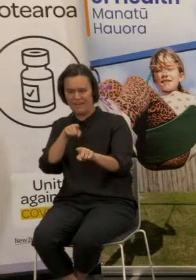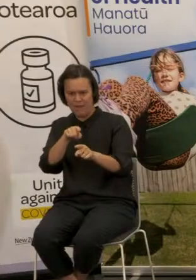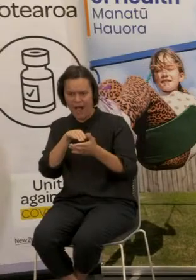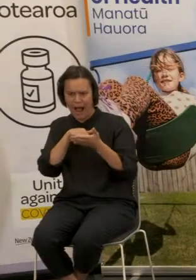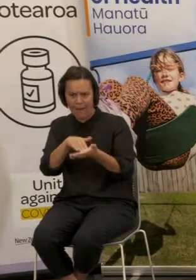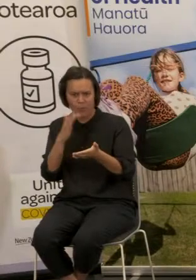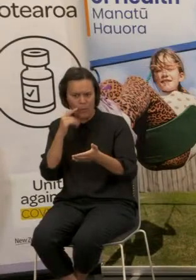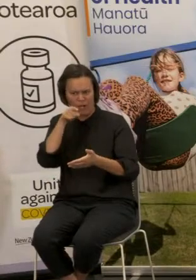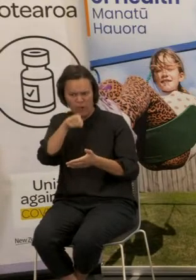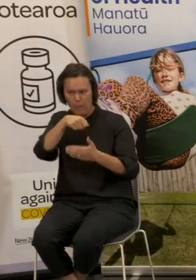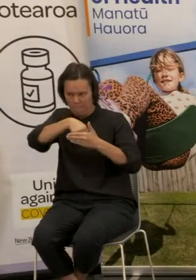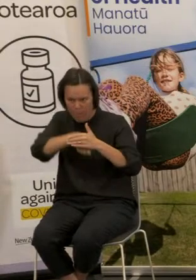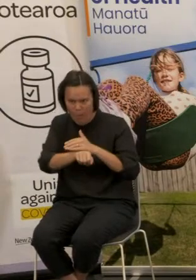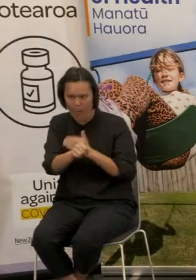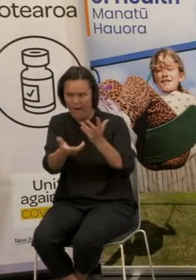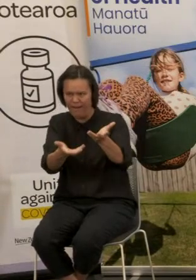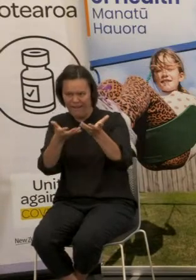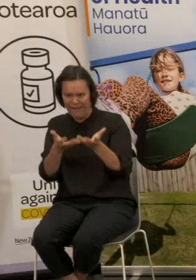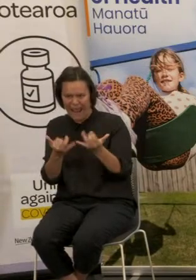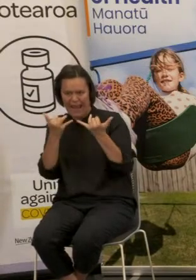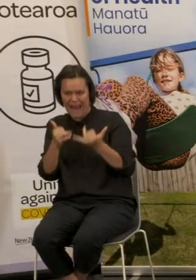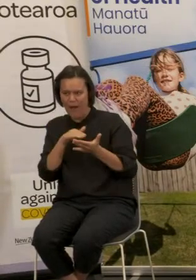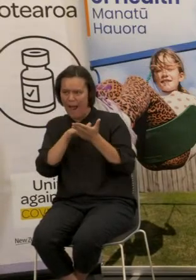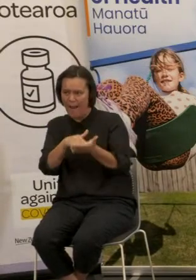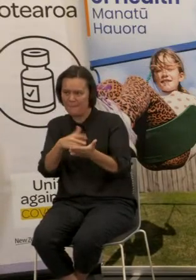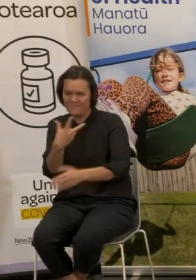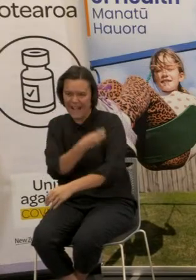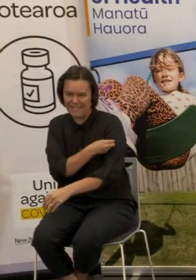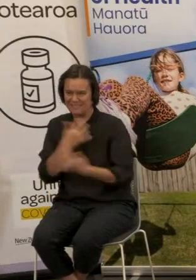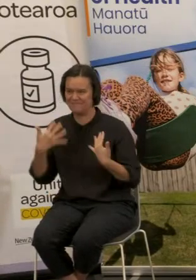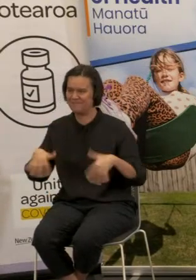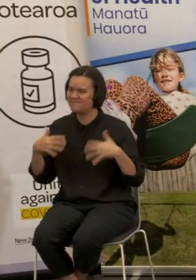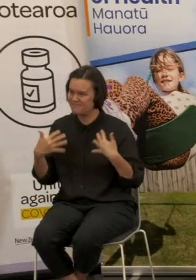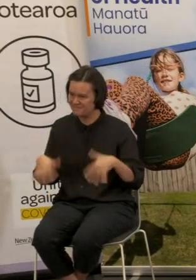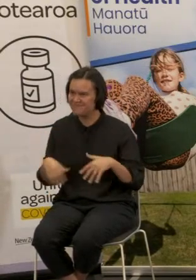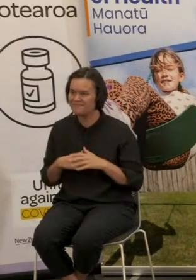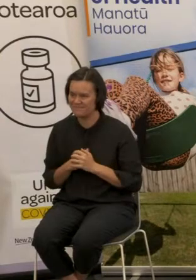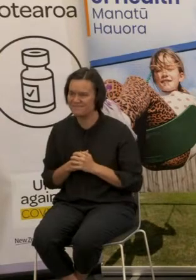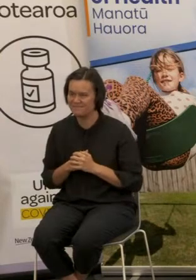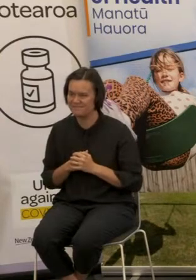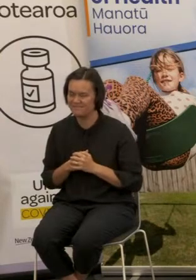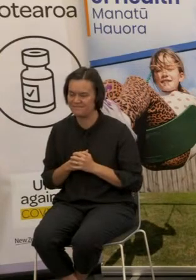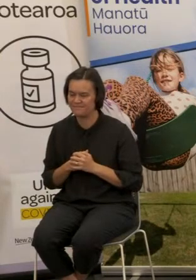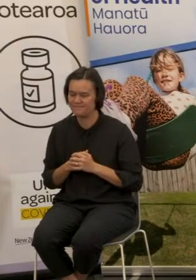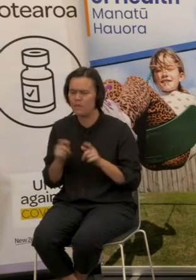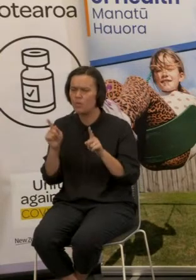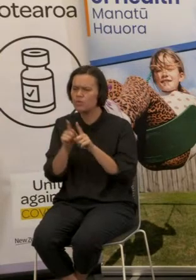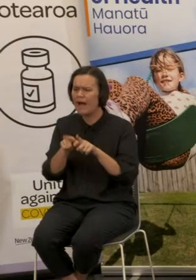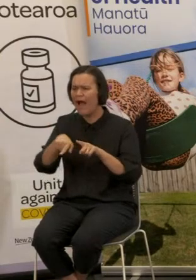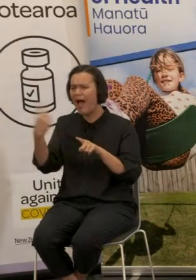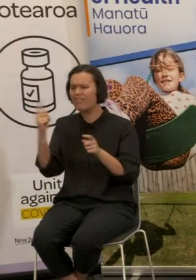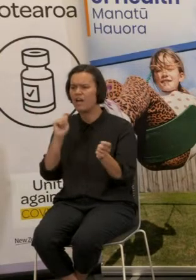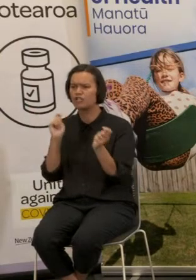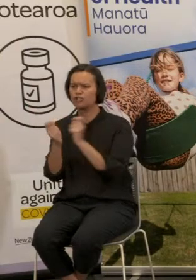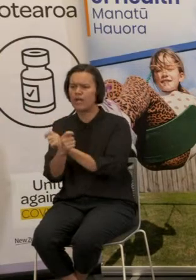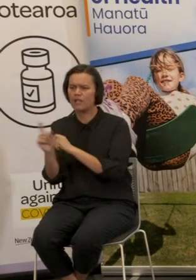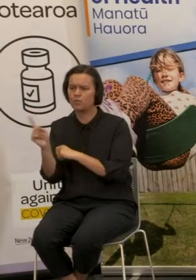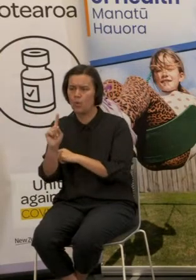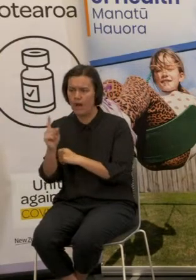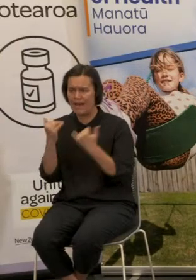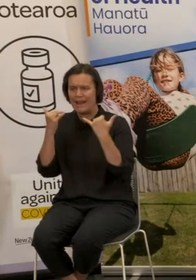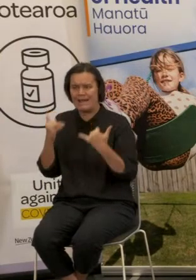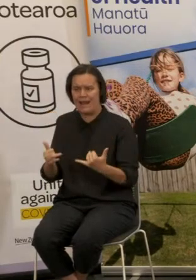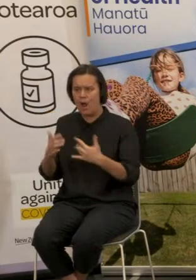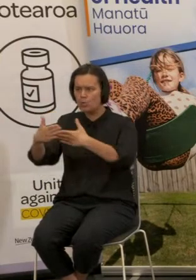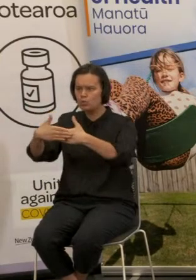babies, and now we are helping them through their vaccine journey. I think the other flip we see is a lot more door-to-door.